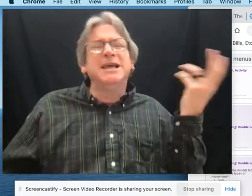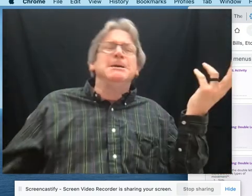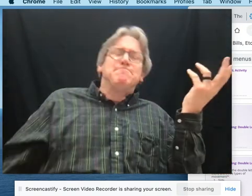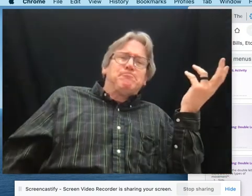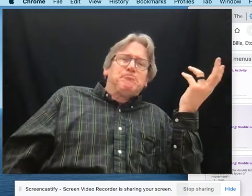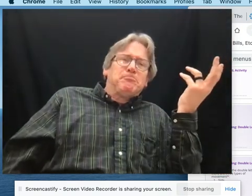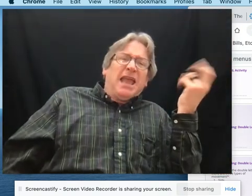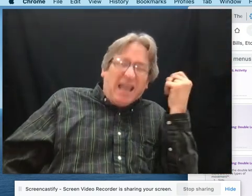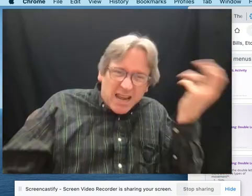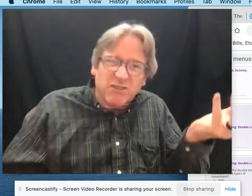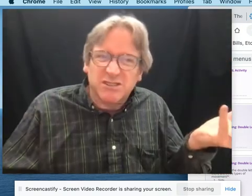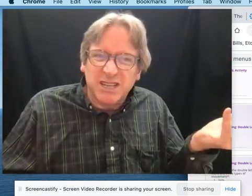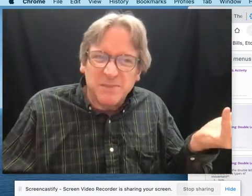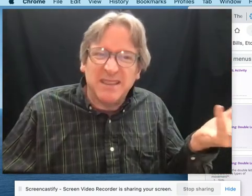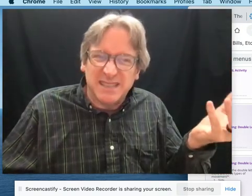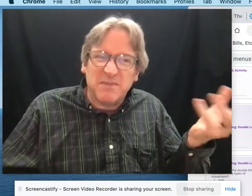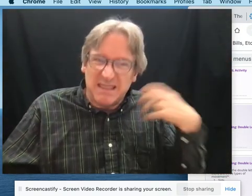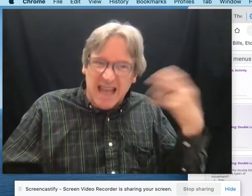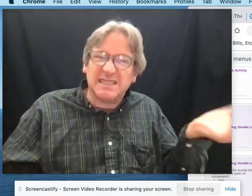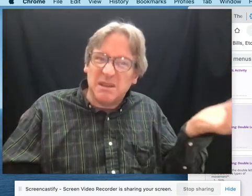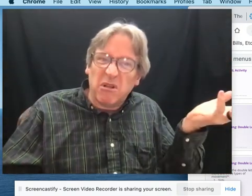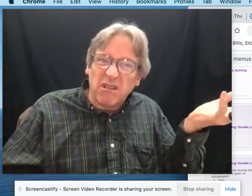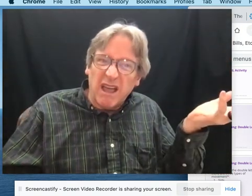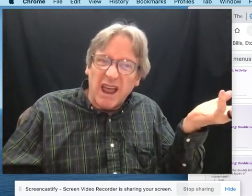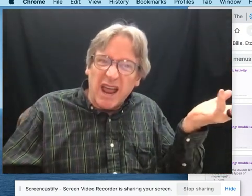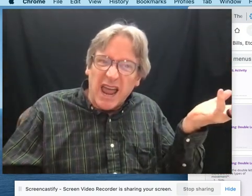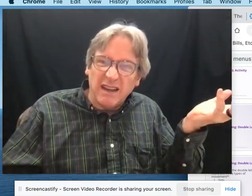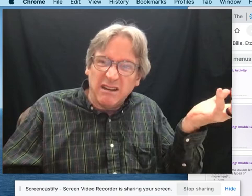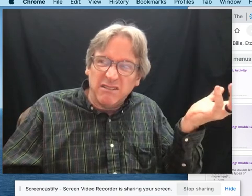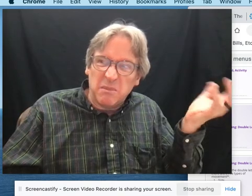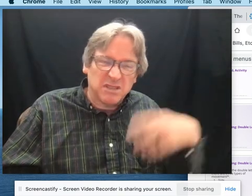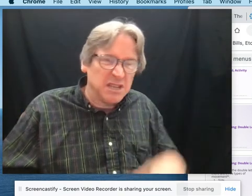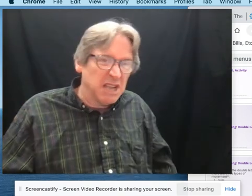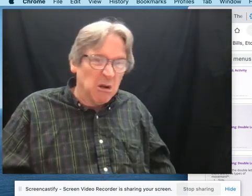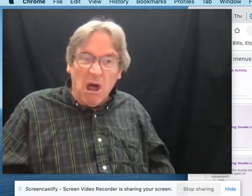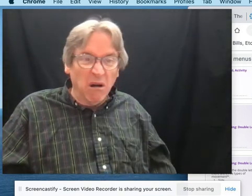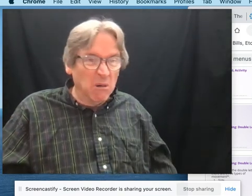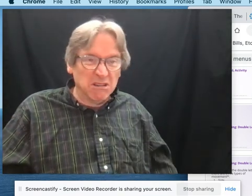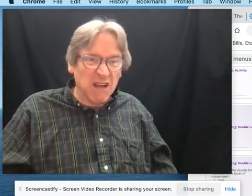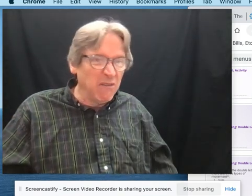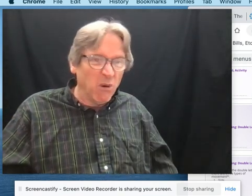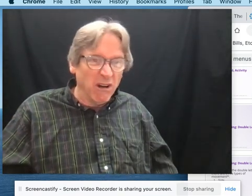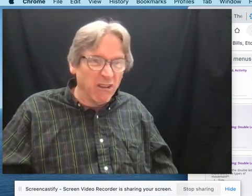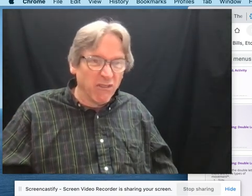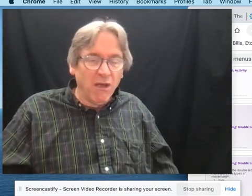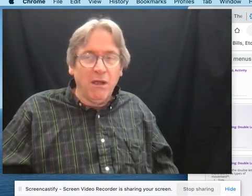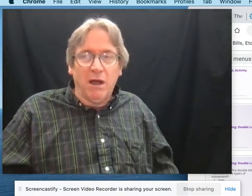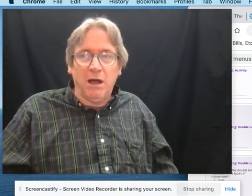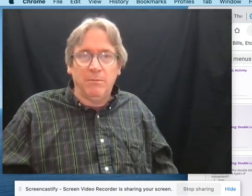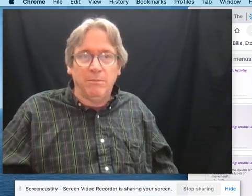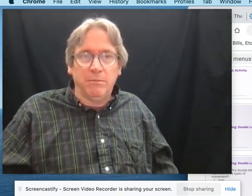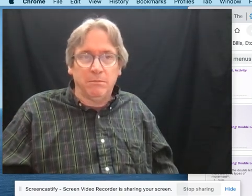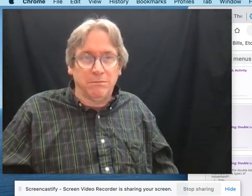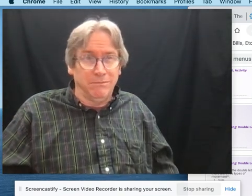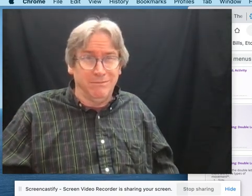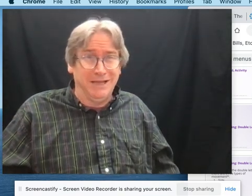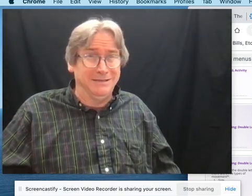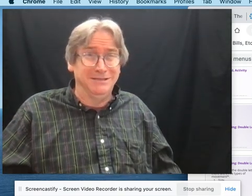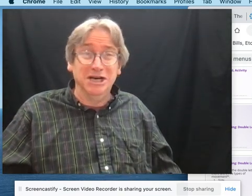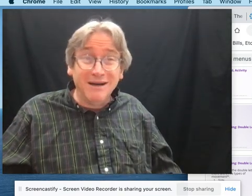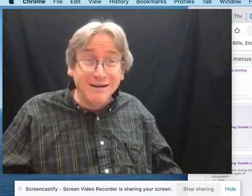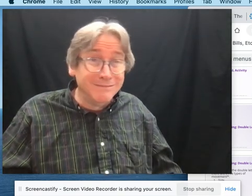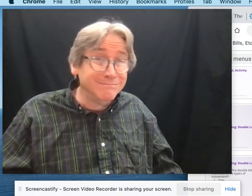which it kind of frustrates me that something that simple and the person's like well i don't know what to shine for it is um